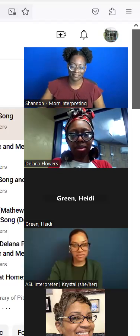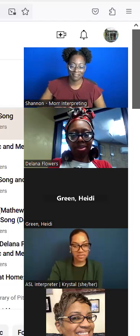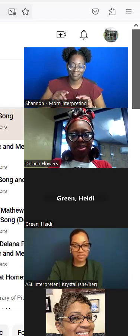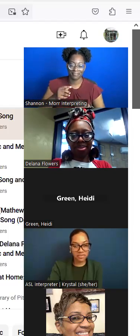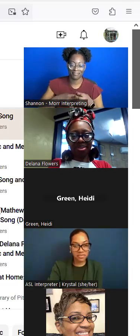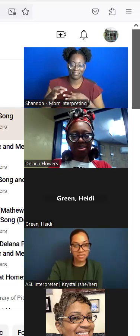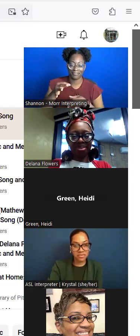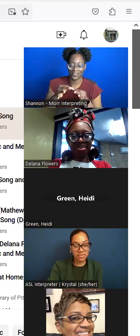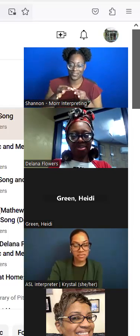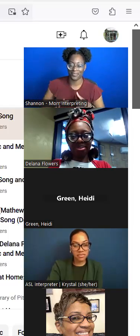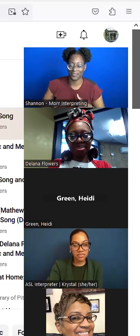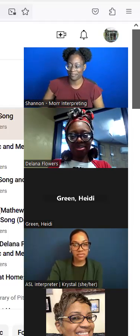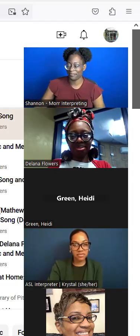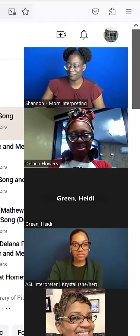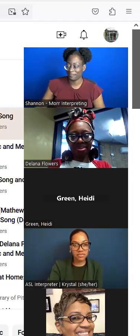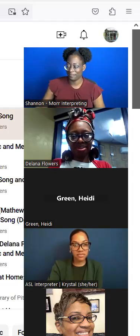here